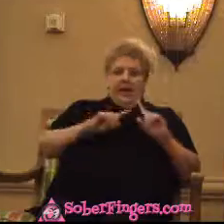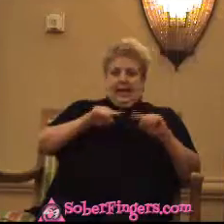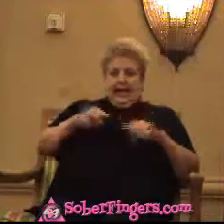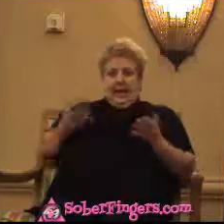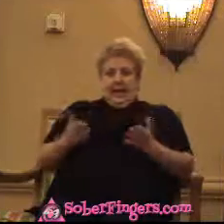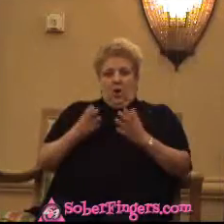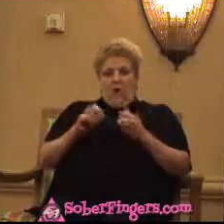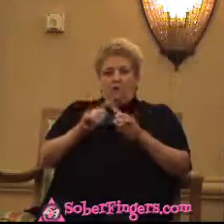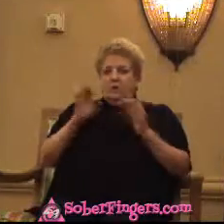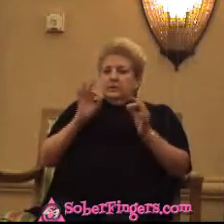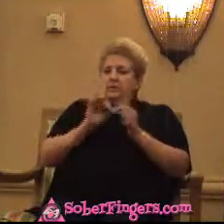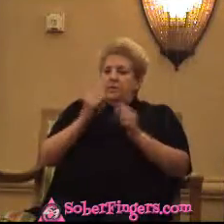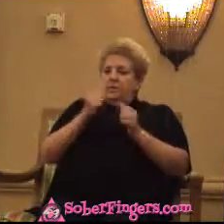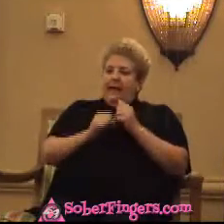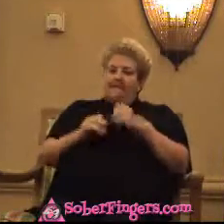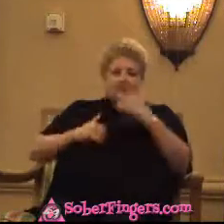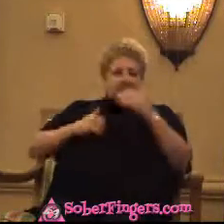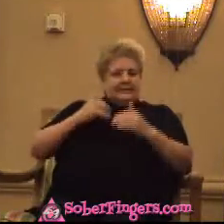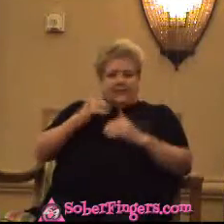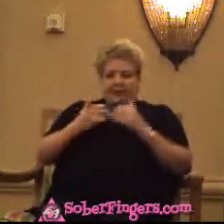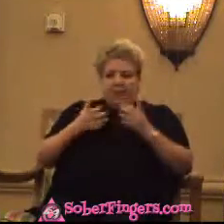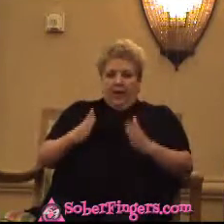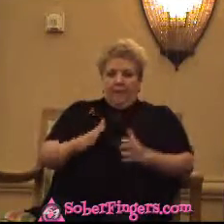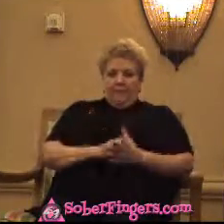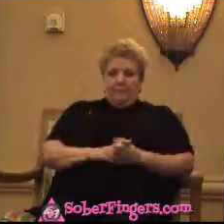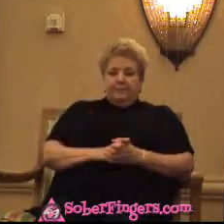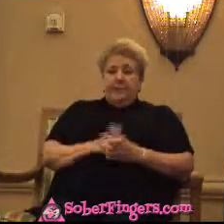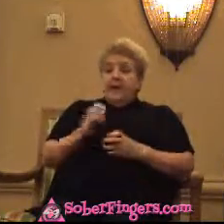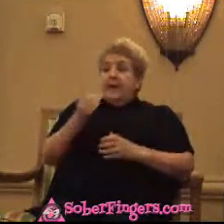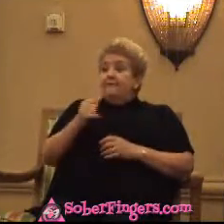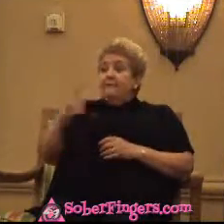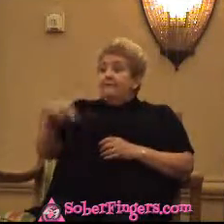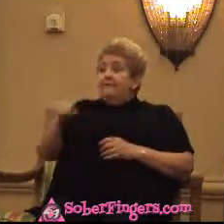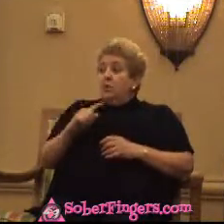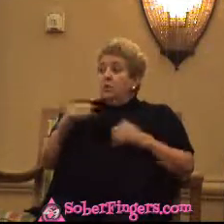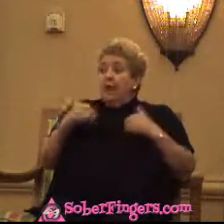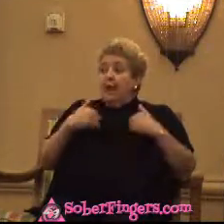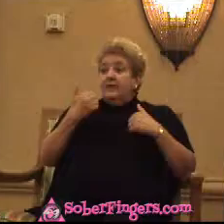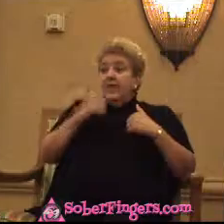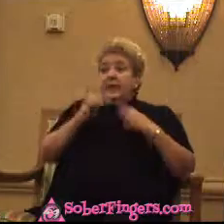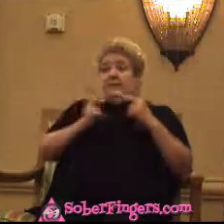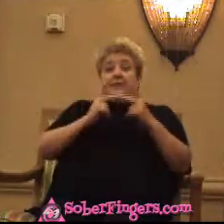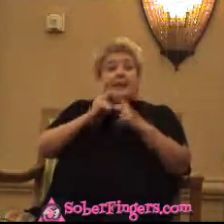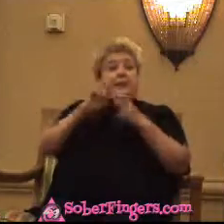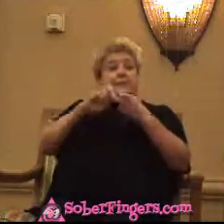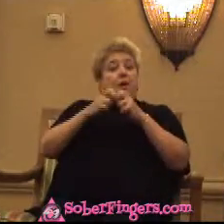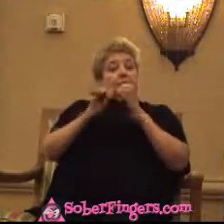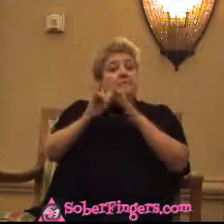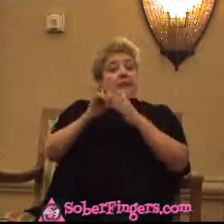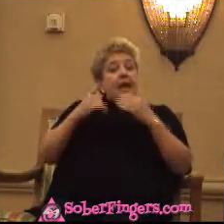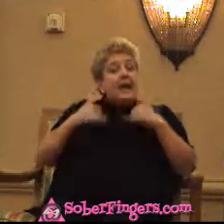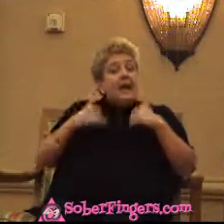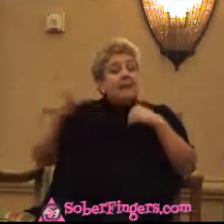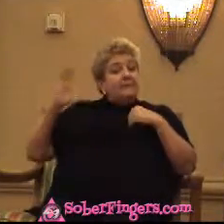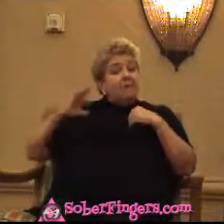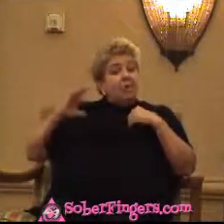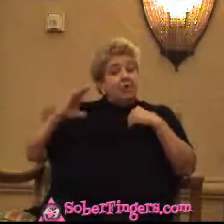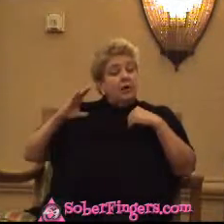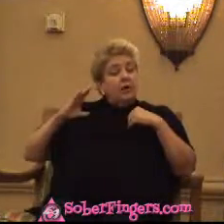every step of it. So if any of you out there are having the same kind of problems I had, I just got to tell you, hang in there. And if you